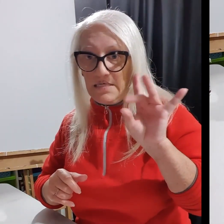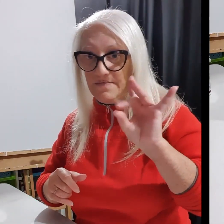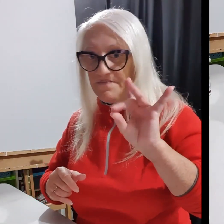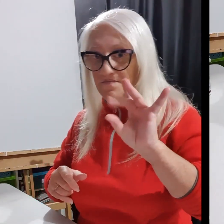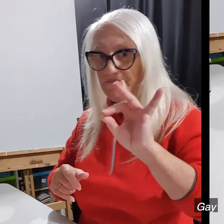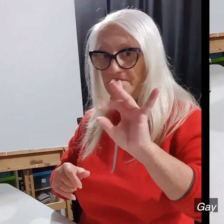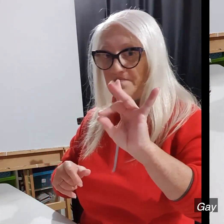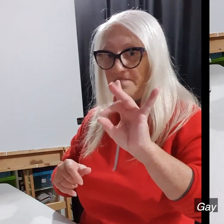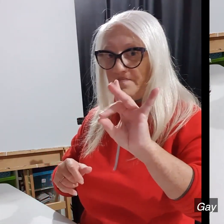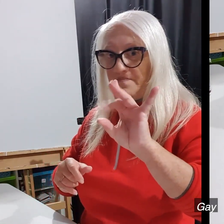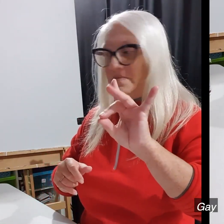gay,